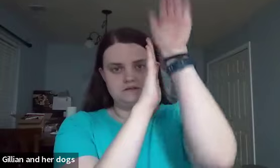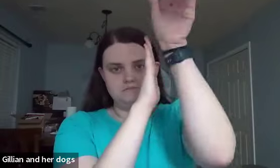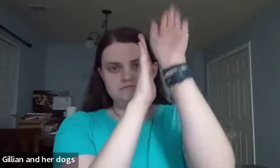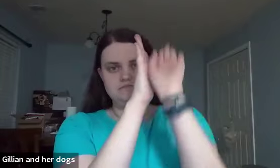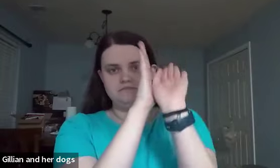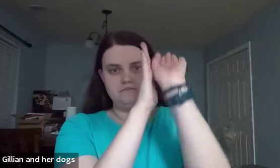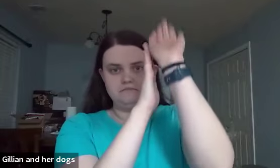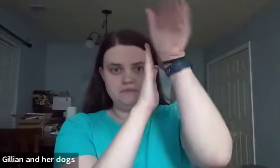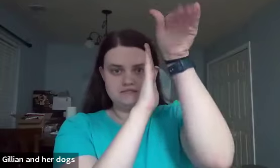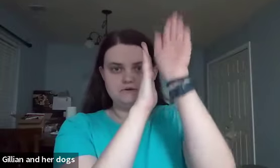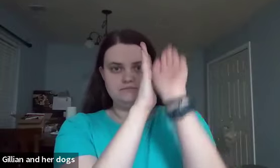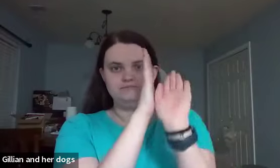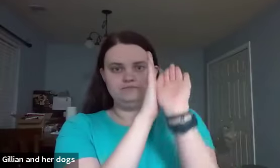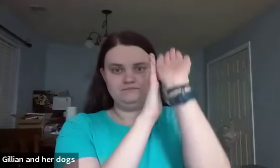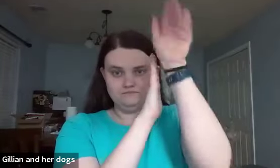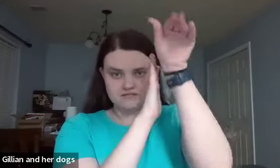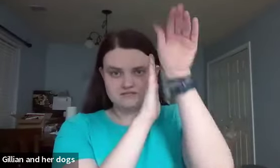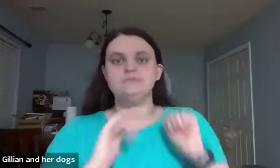it up. Basketball, basketball.